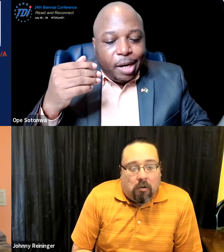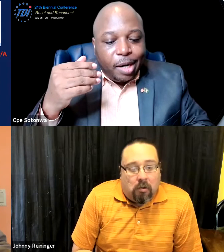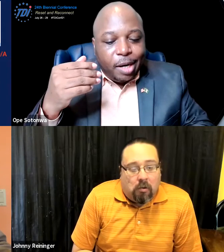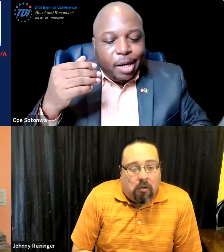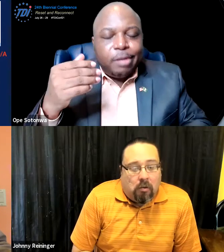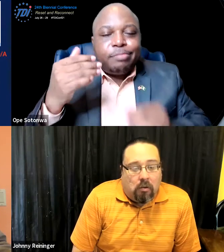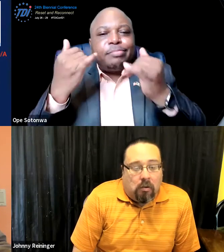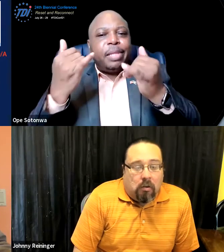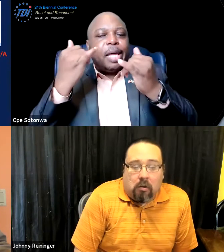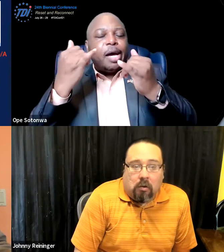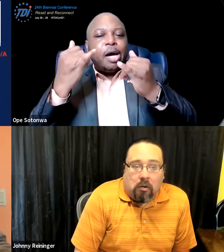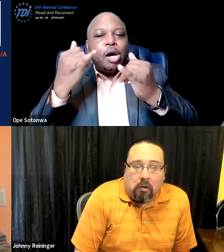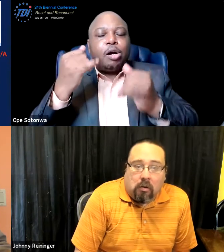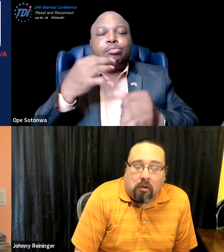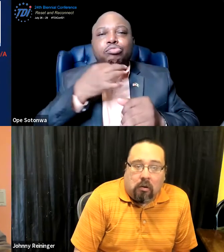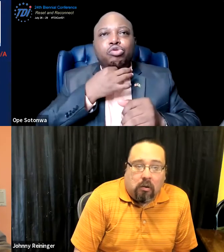those questions out.